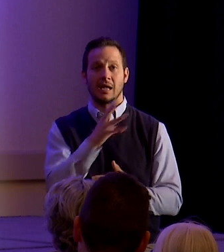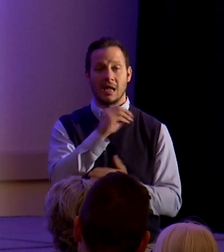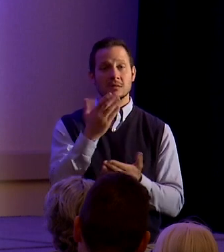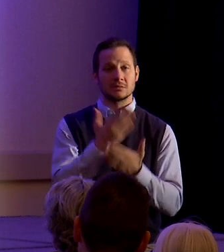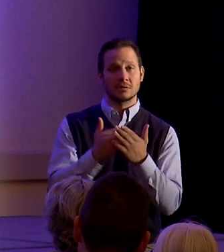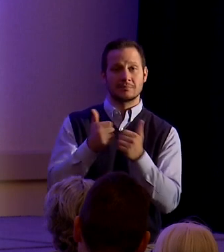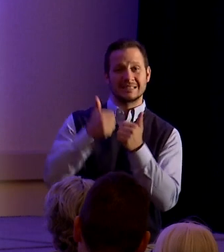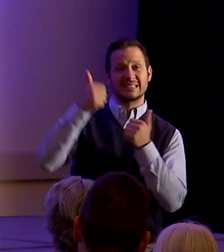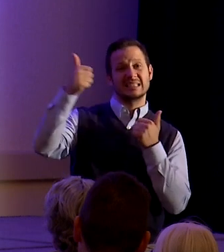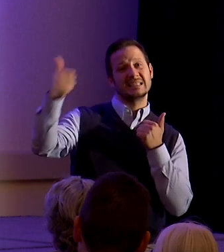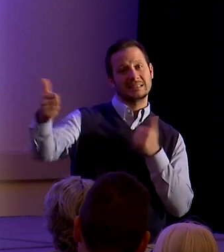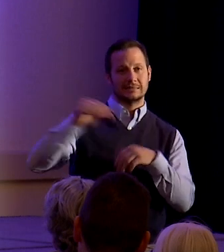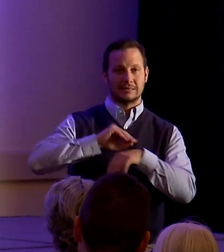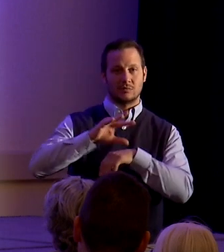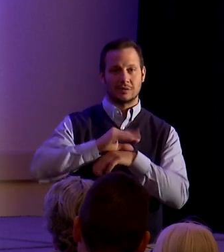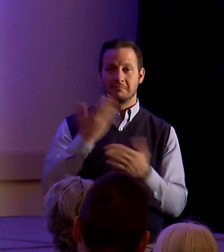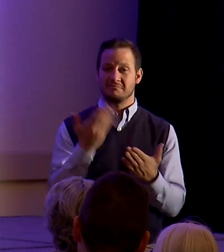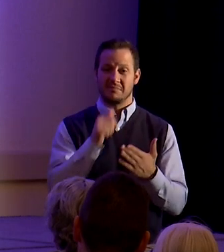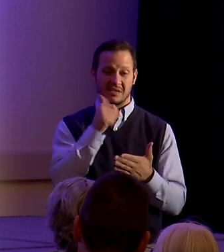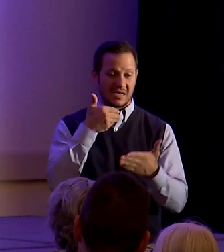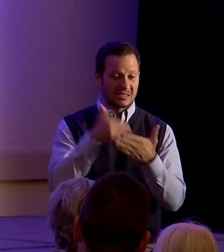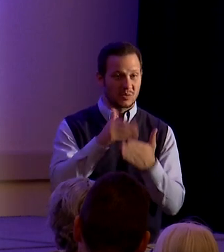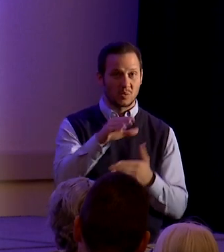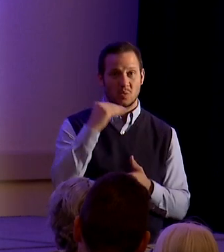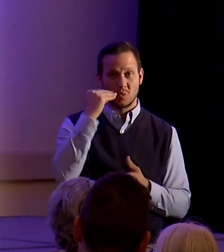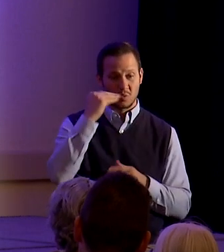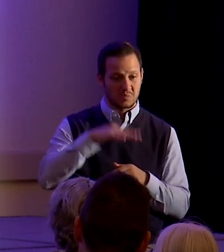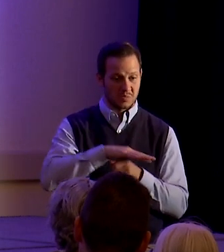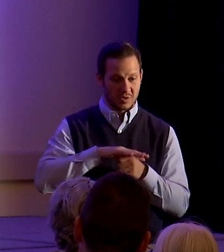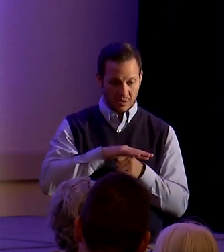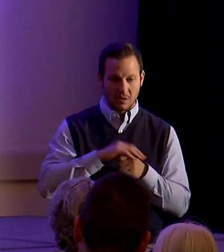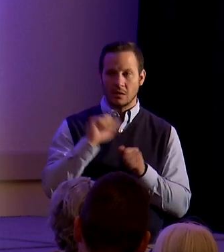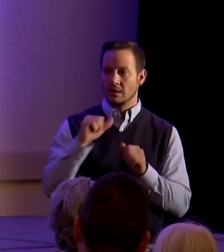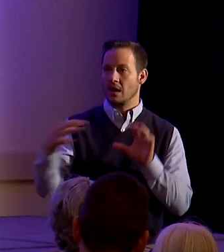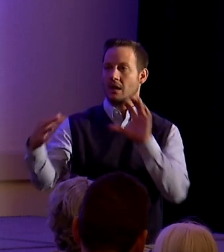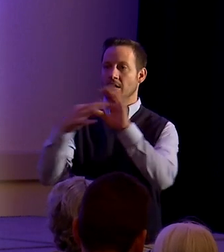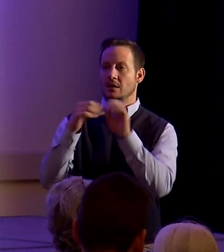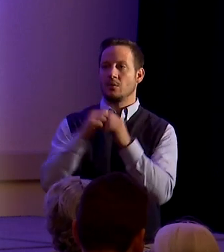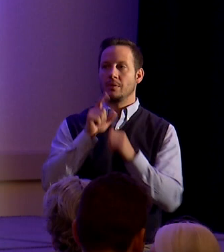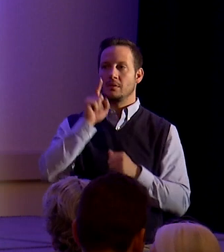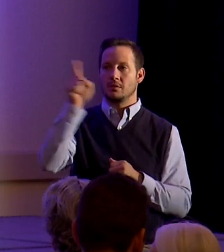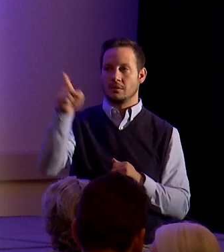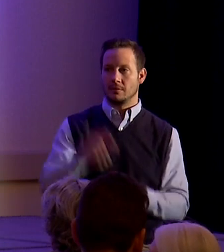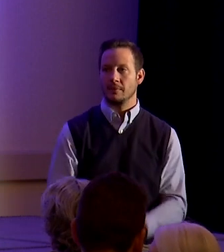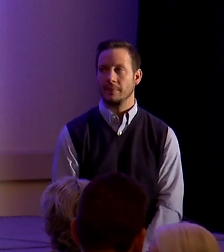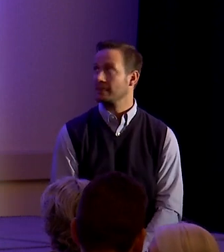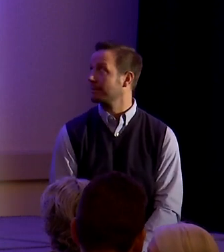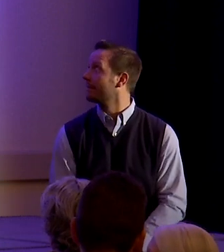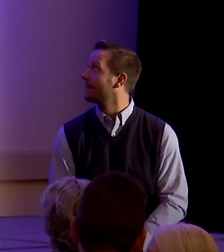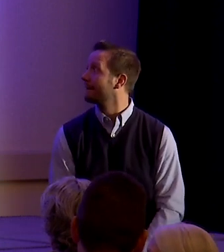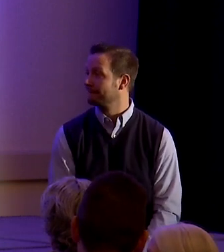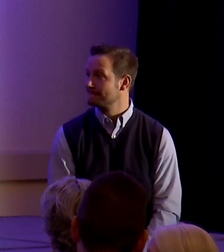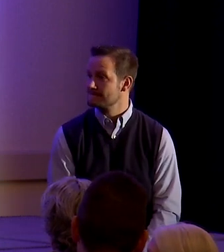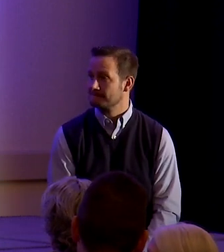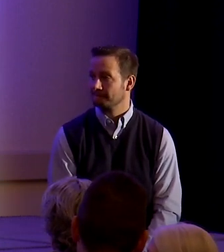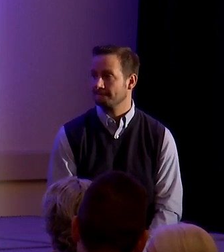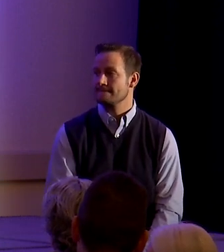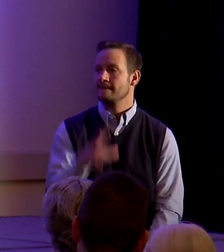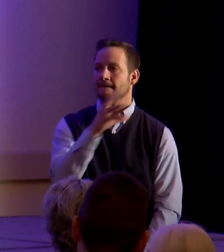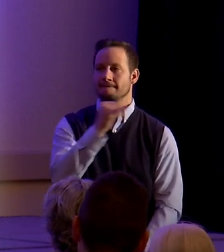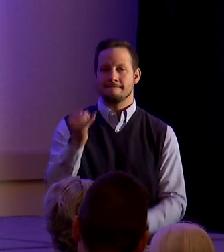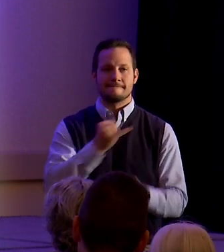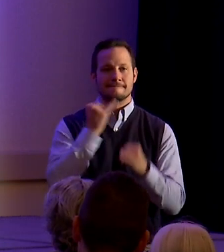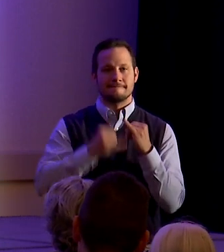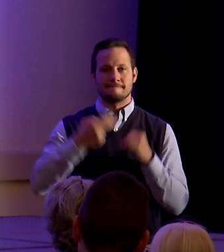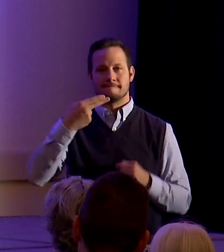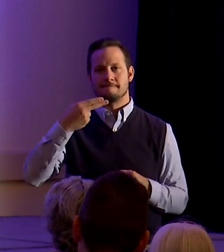counseling. So if there's not one near them, they're able to connect to someone who can still help. Finally, we have the Hotline Project. I would have loved to tell you that the